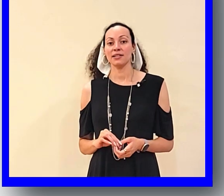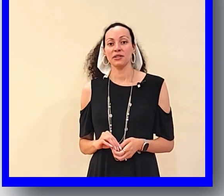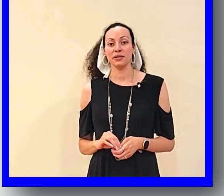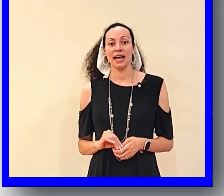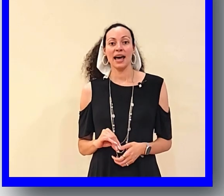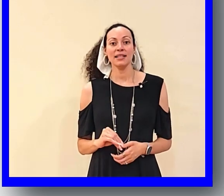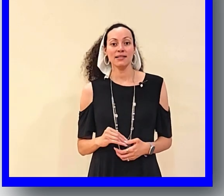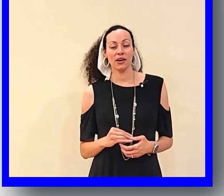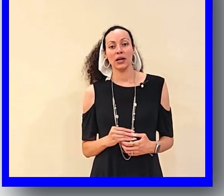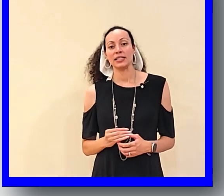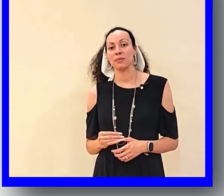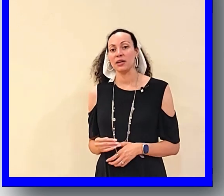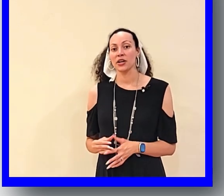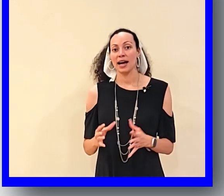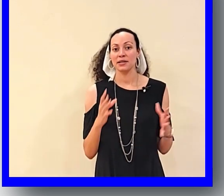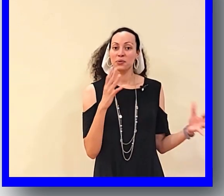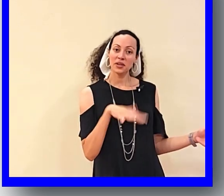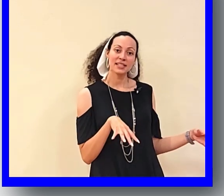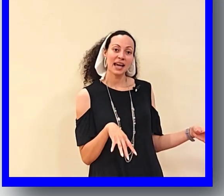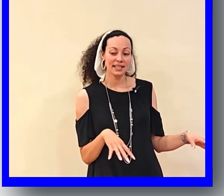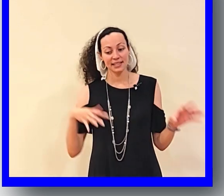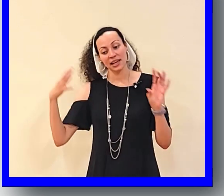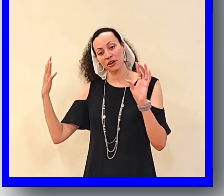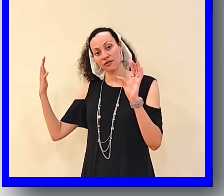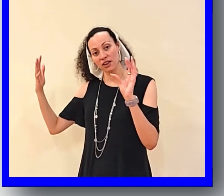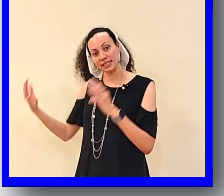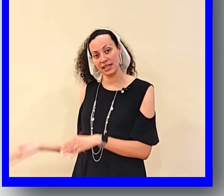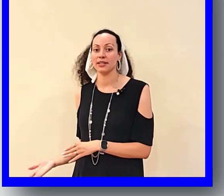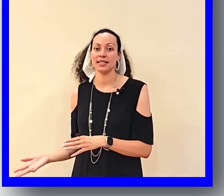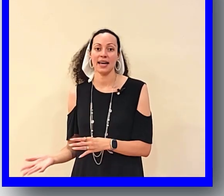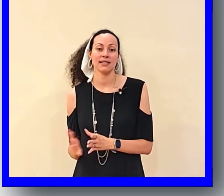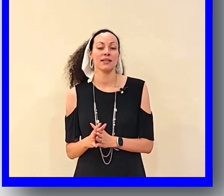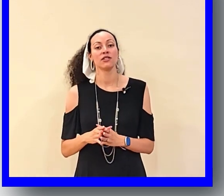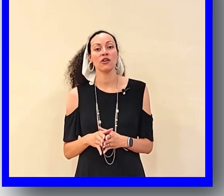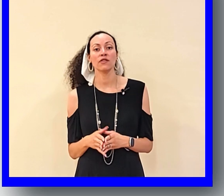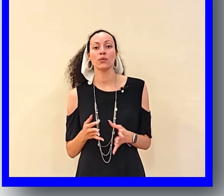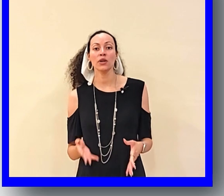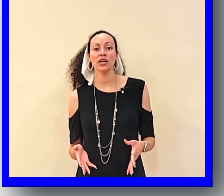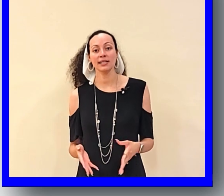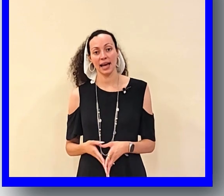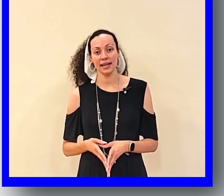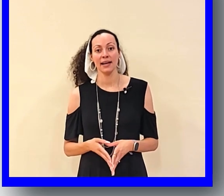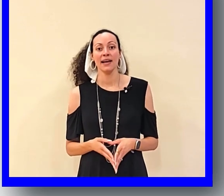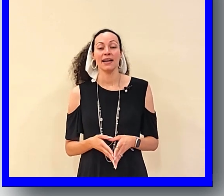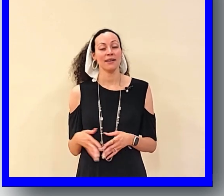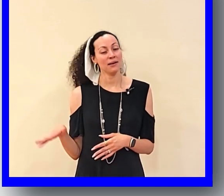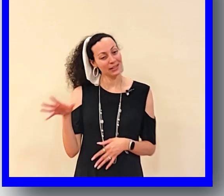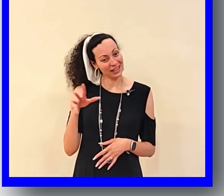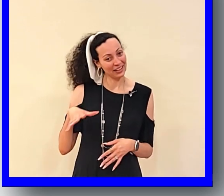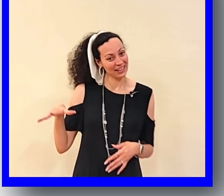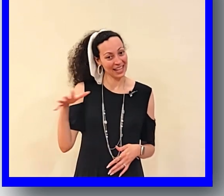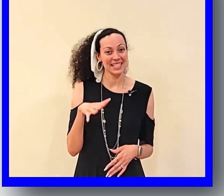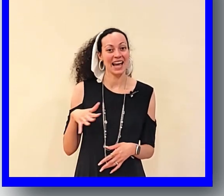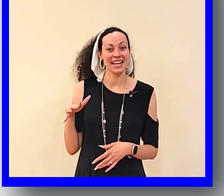Our last 2 signs are going to be your guys' work sites and your volunteer sites. So for work site, it's